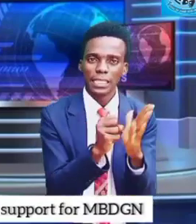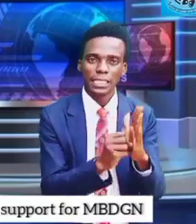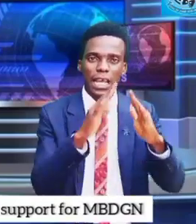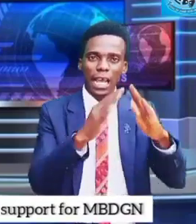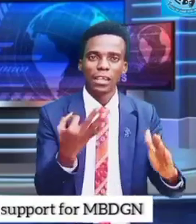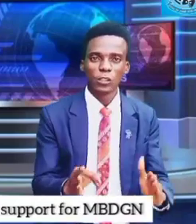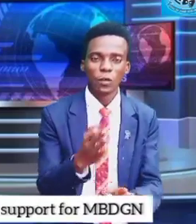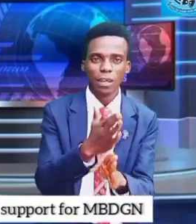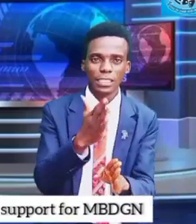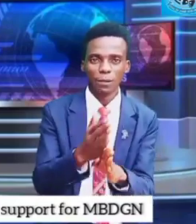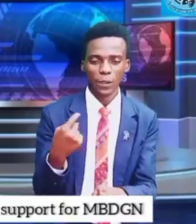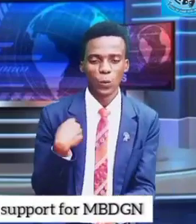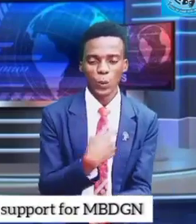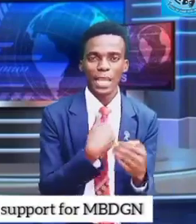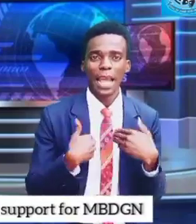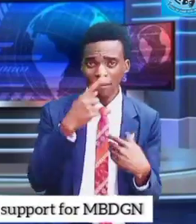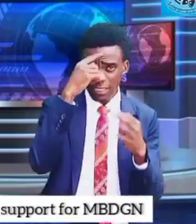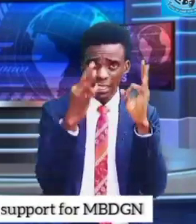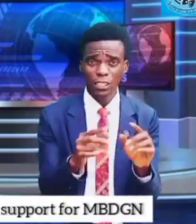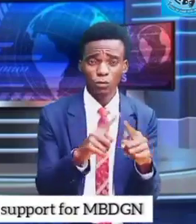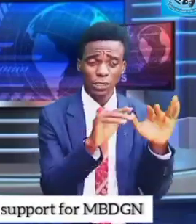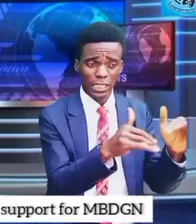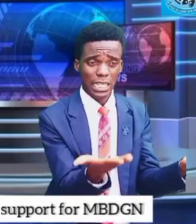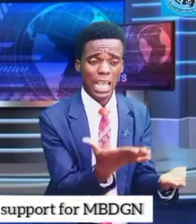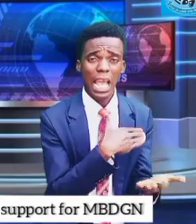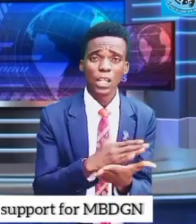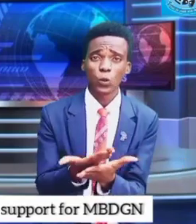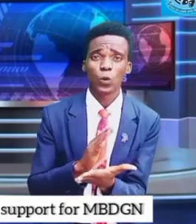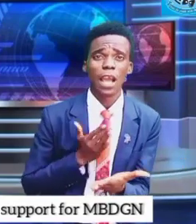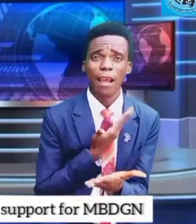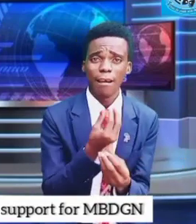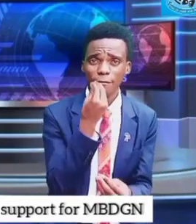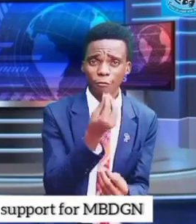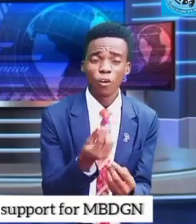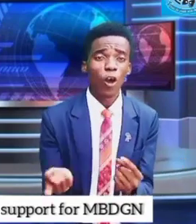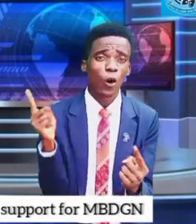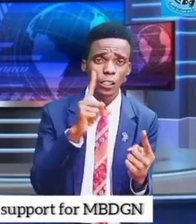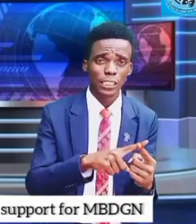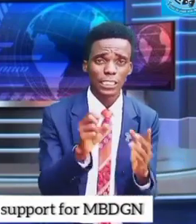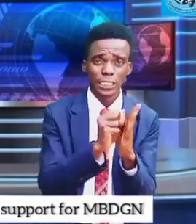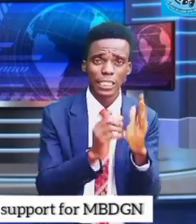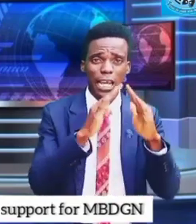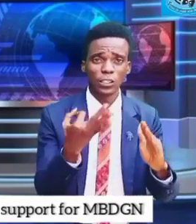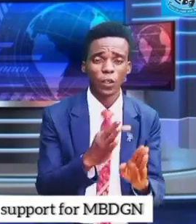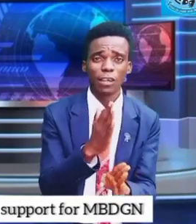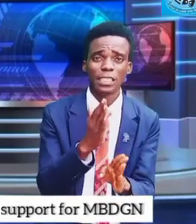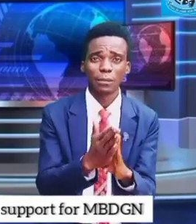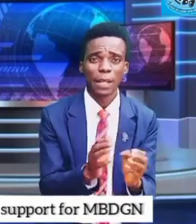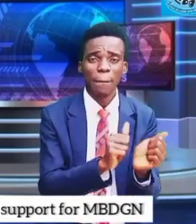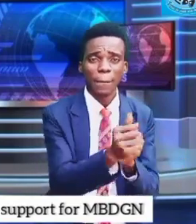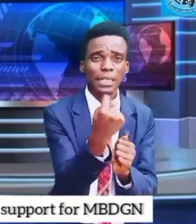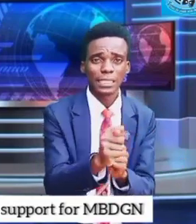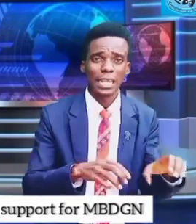stay here and cook our food until the State House of Assembly pass the Disability Act into